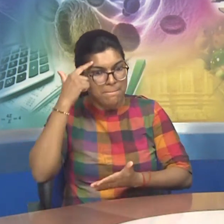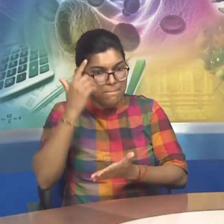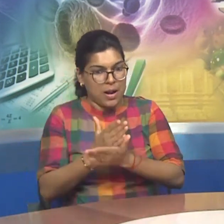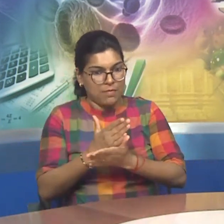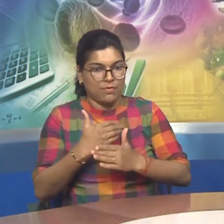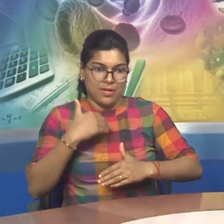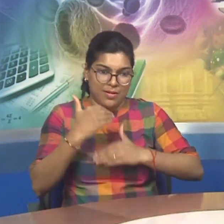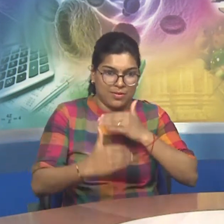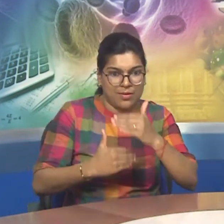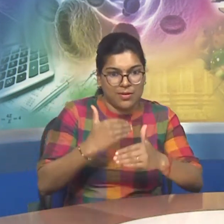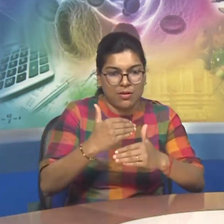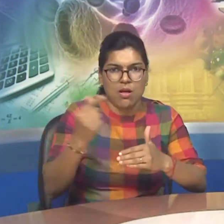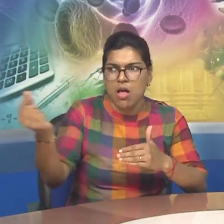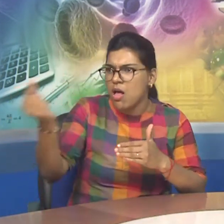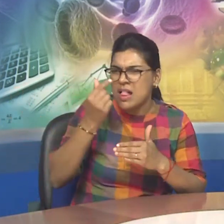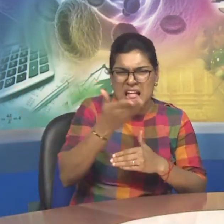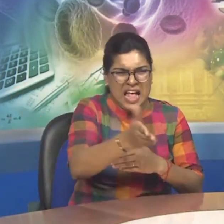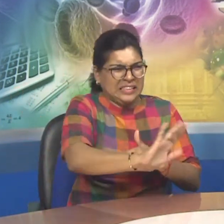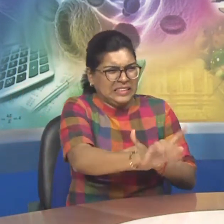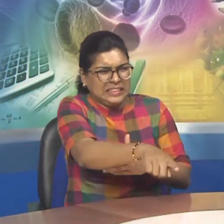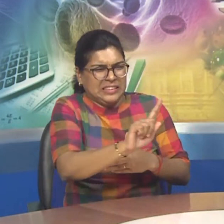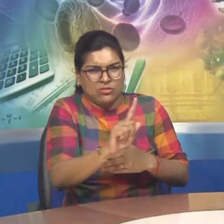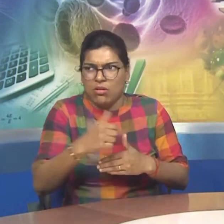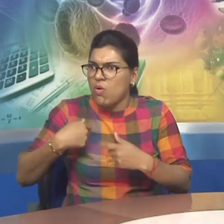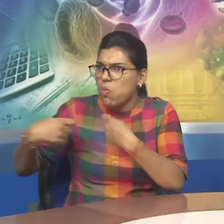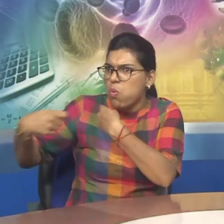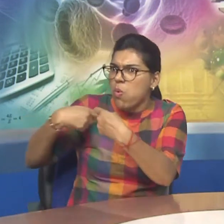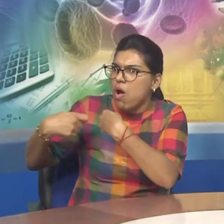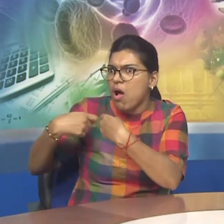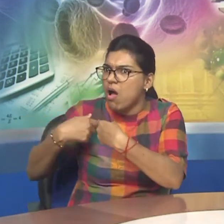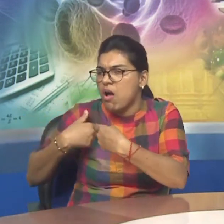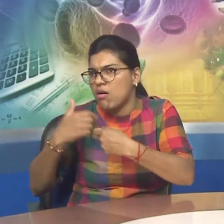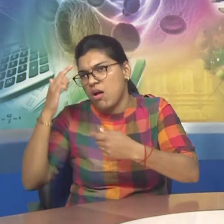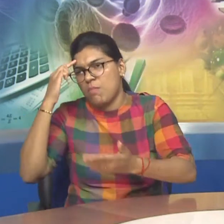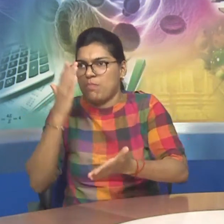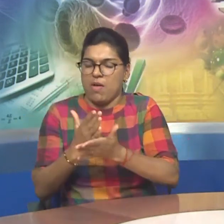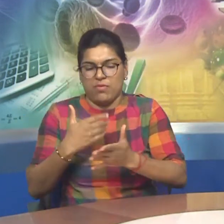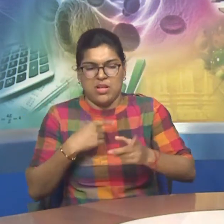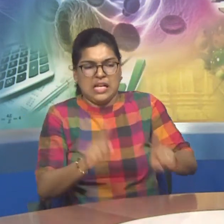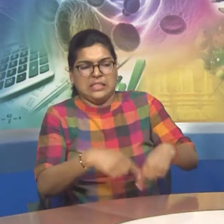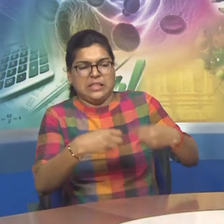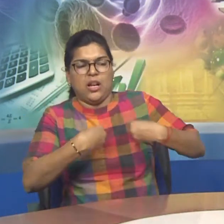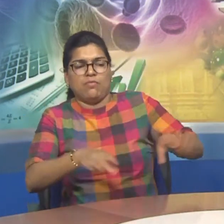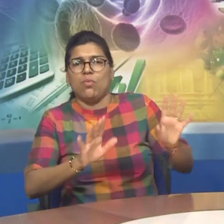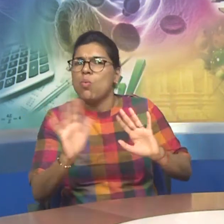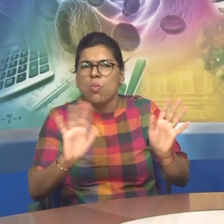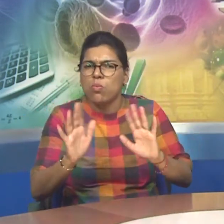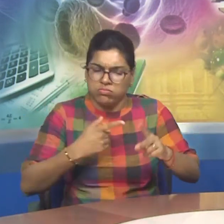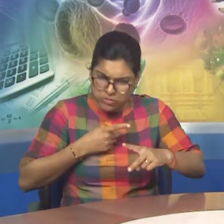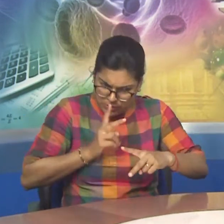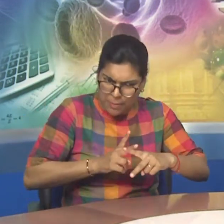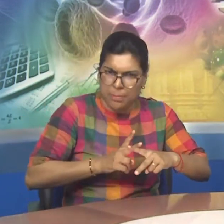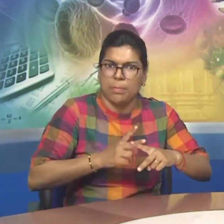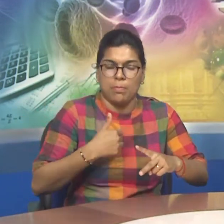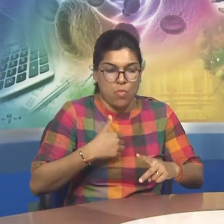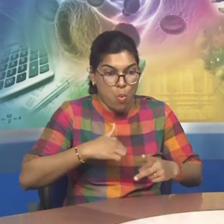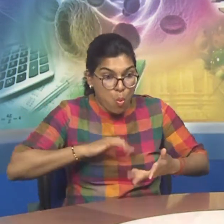Believe you will succeed. So it is also important that we should have faith in our own